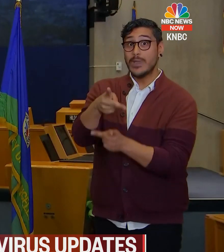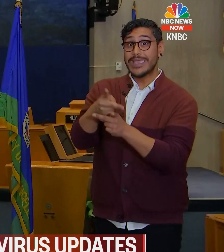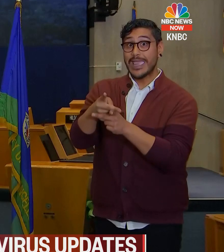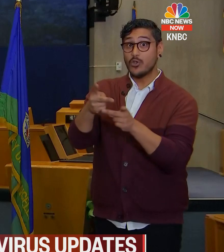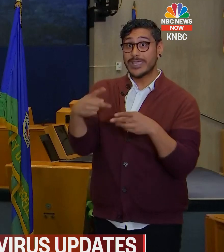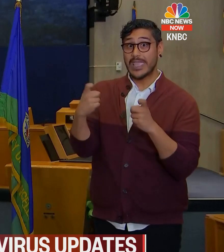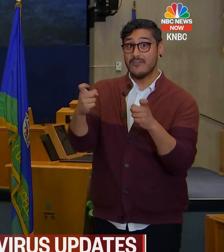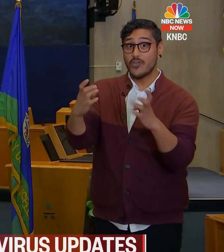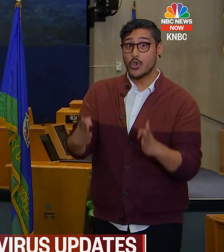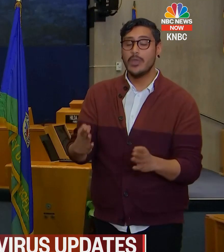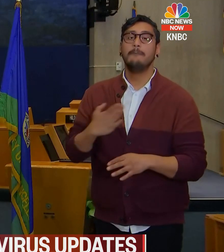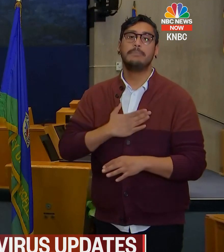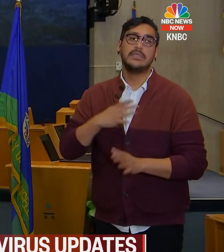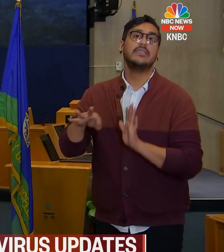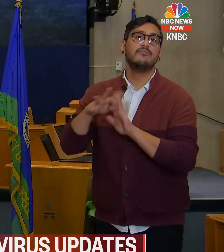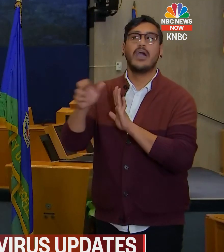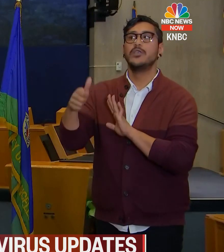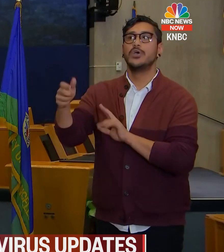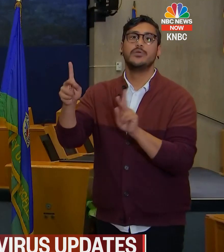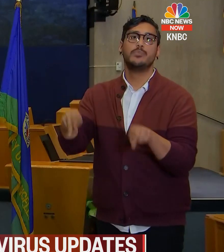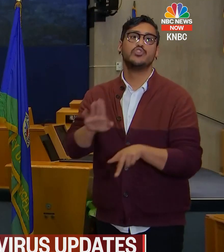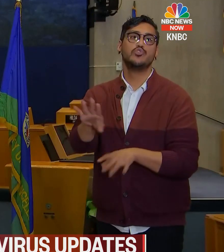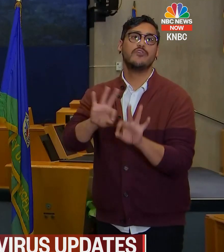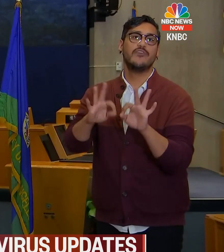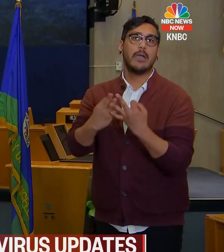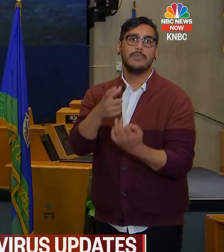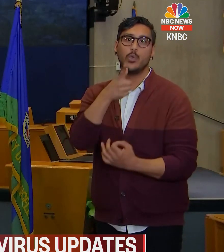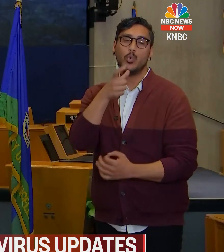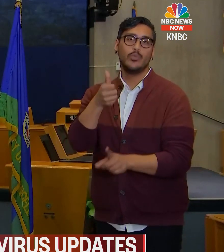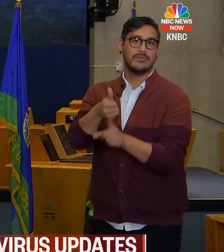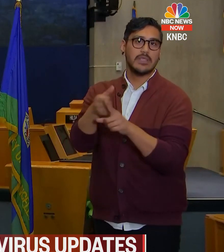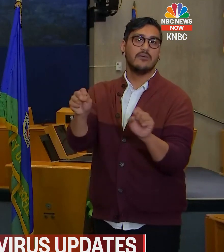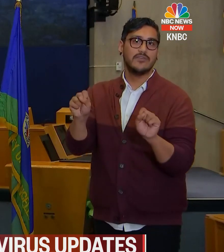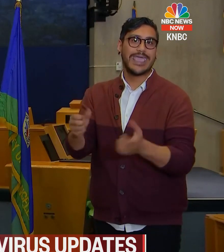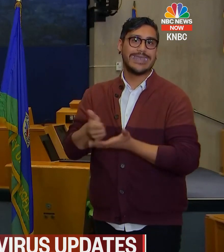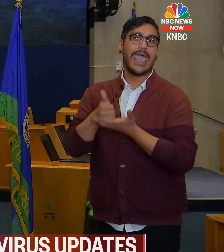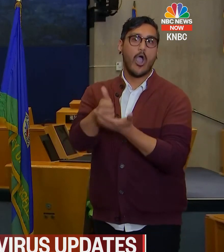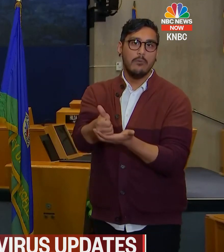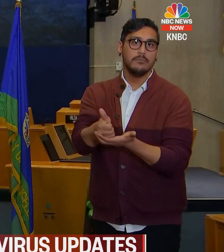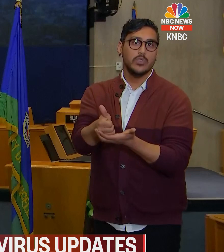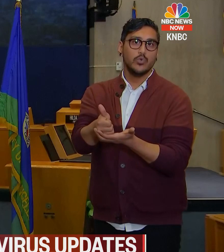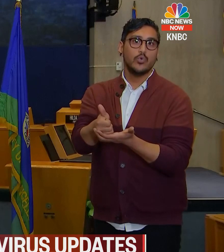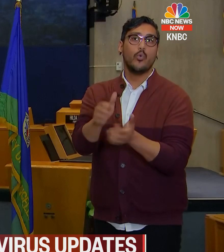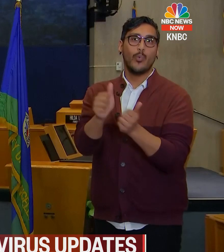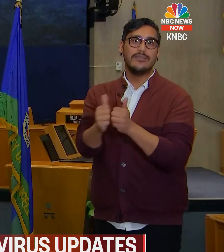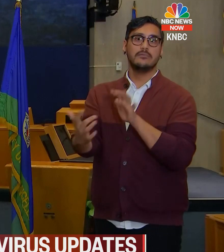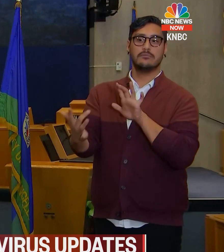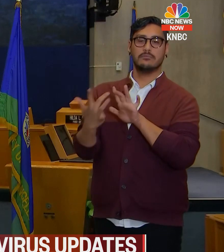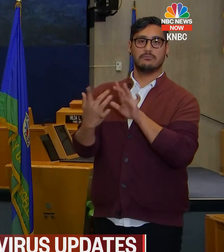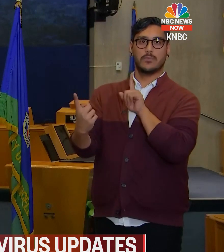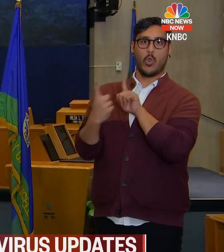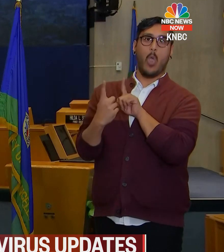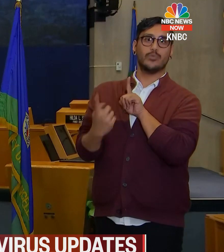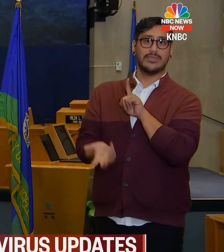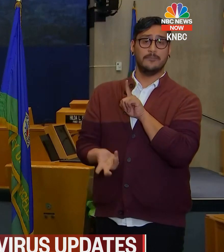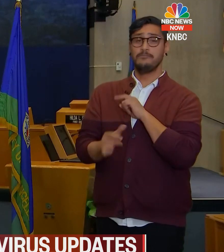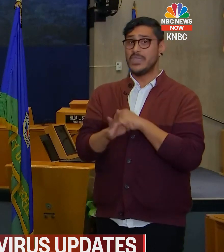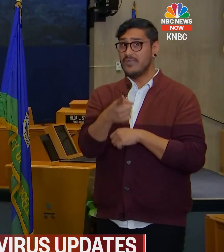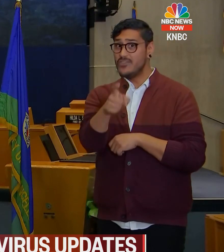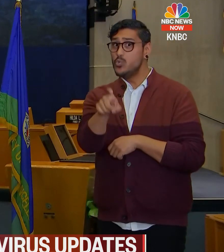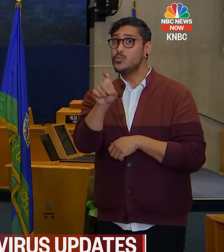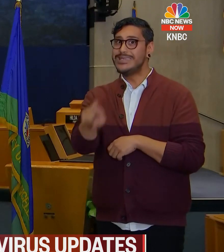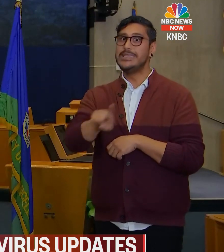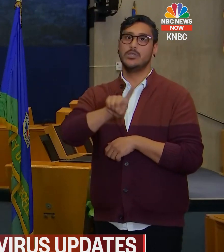find someone else in your family to perform daily activities that have you in close contact with others. If you need to